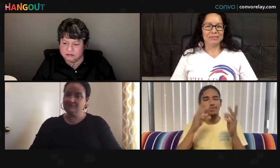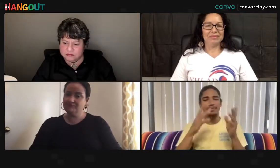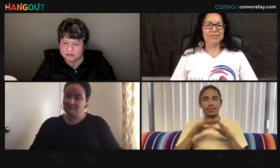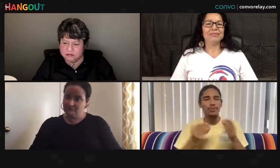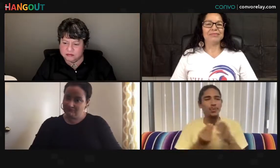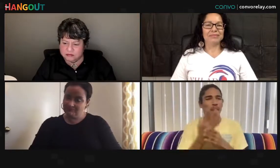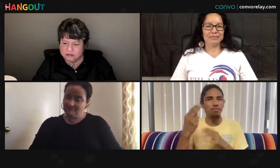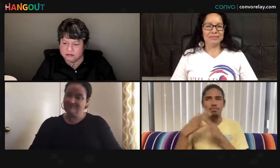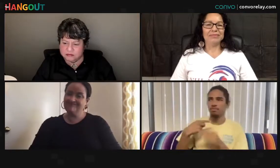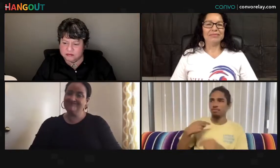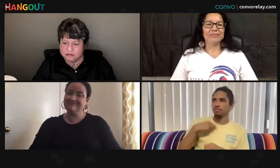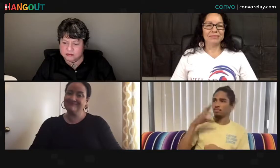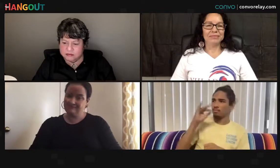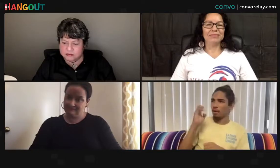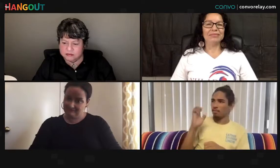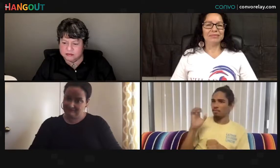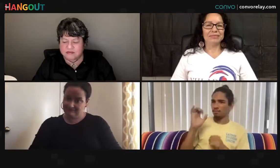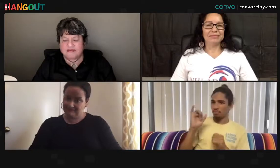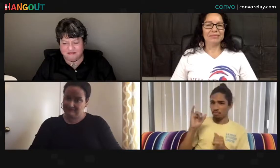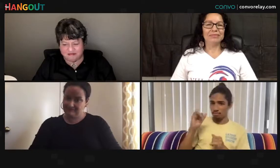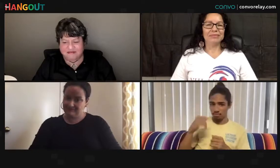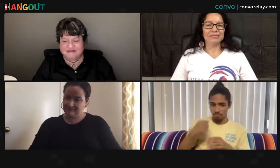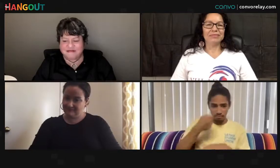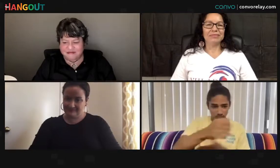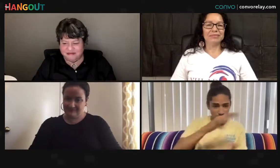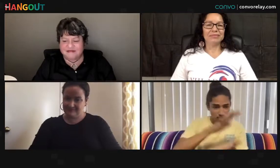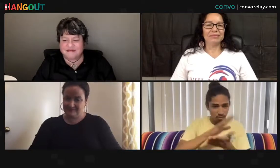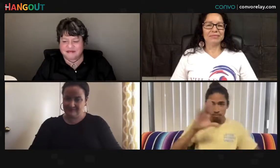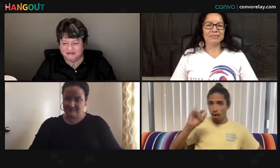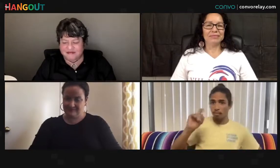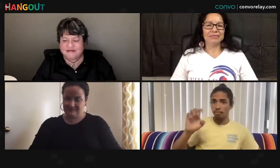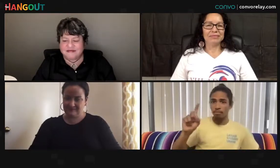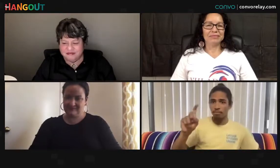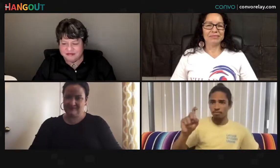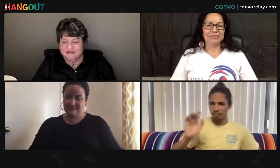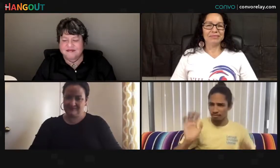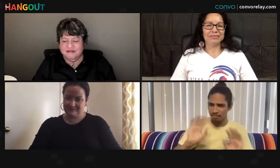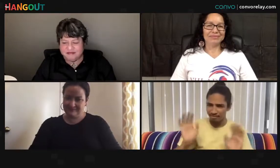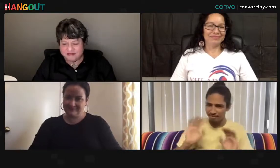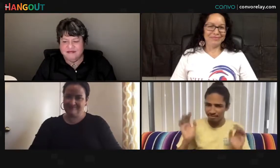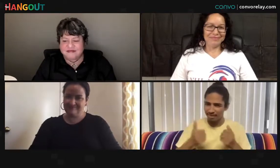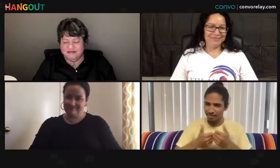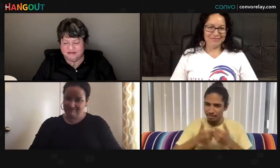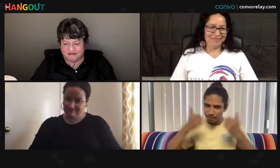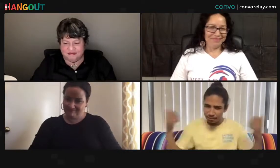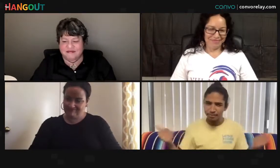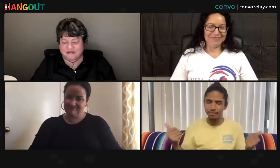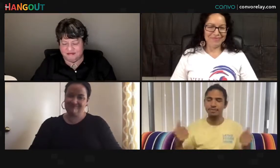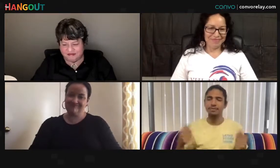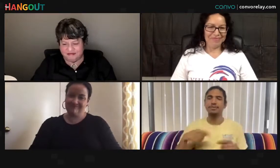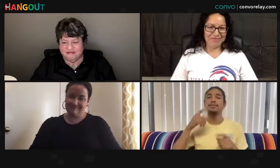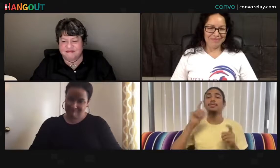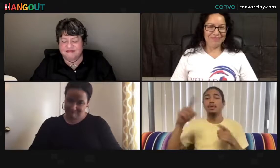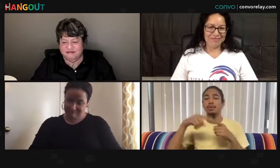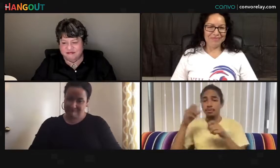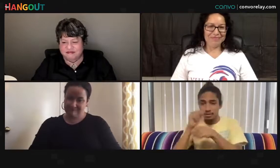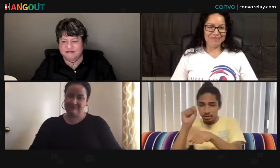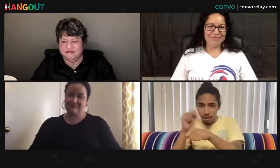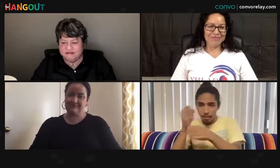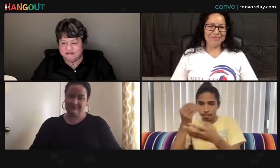extremely proud, and then to call me a criminal because I went to school here in the United States,